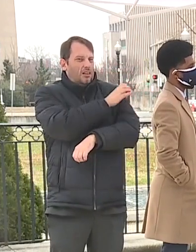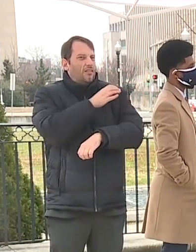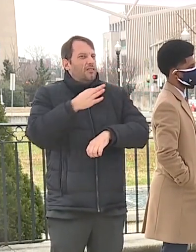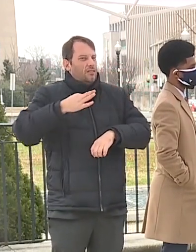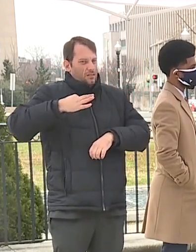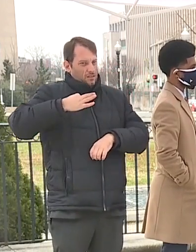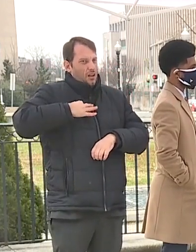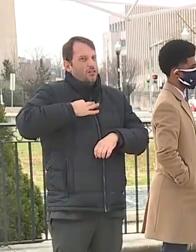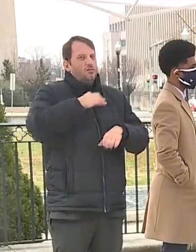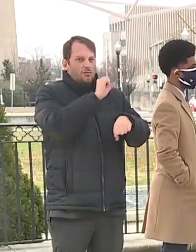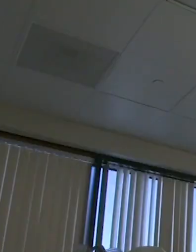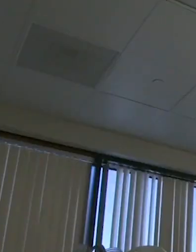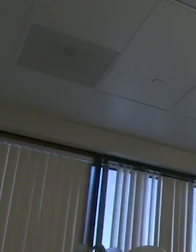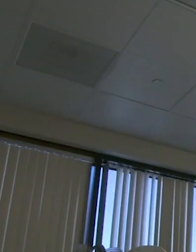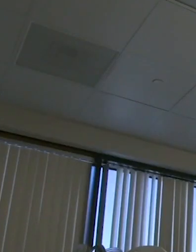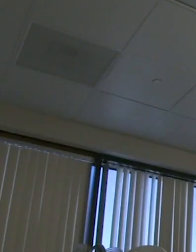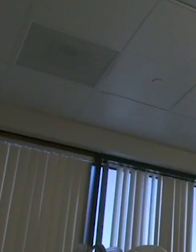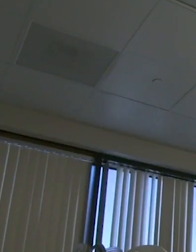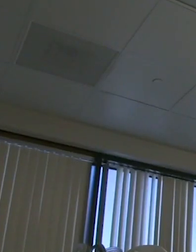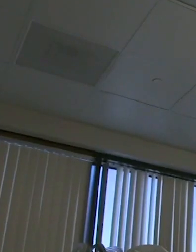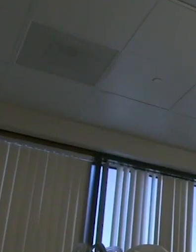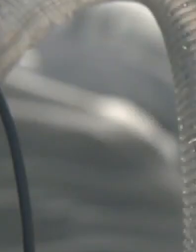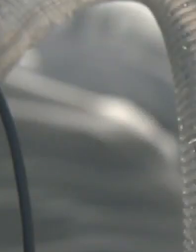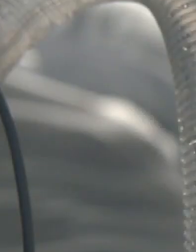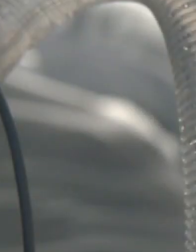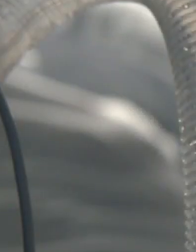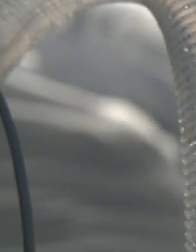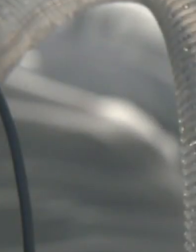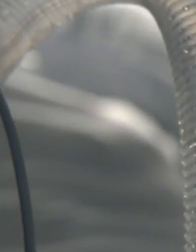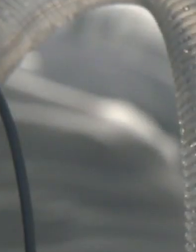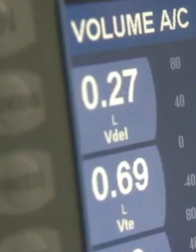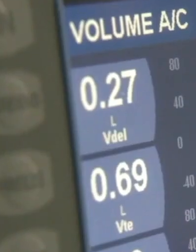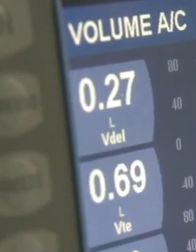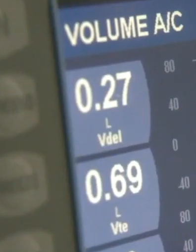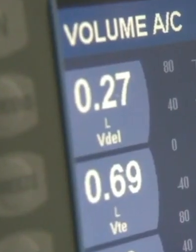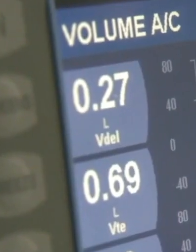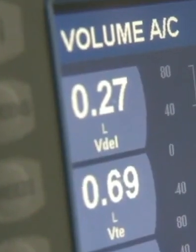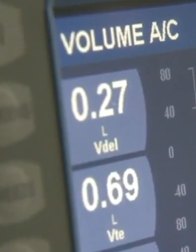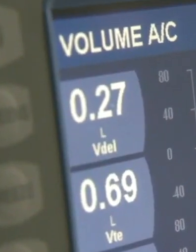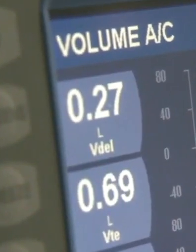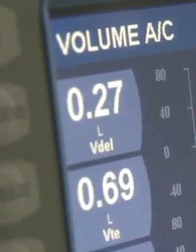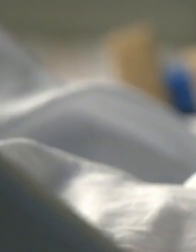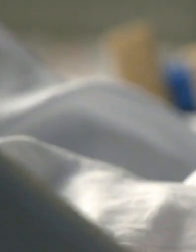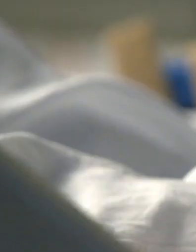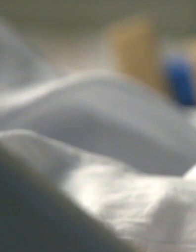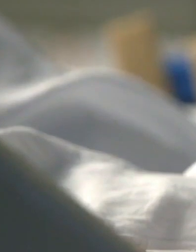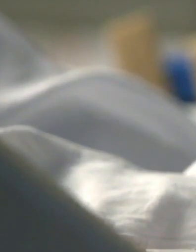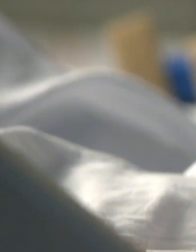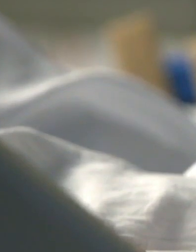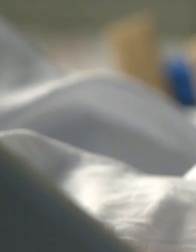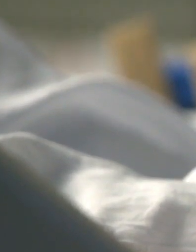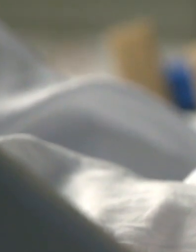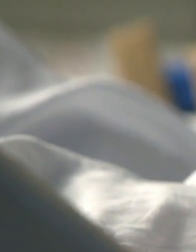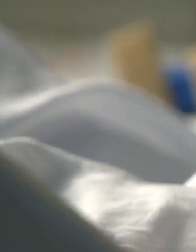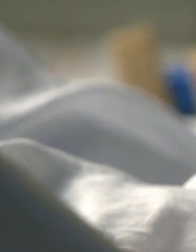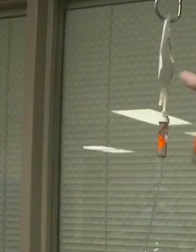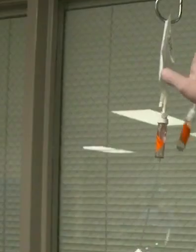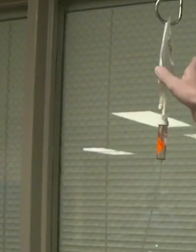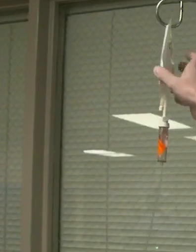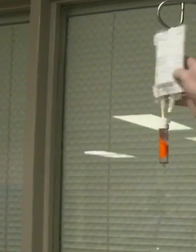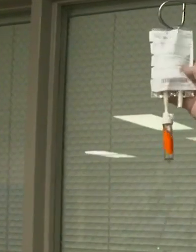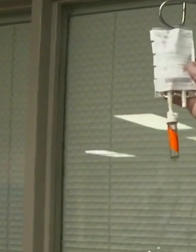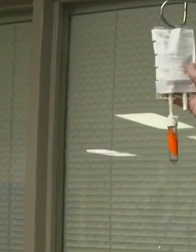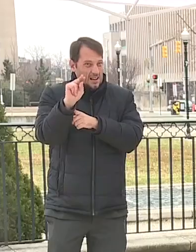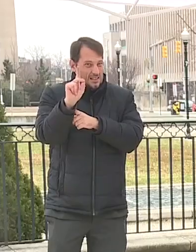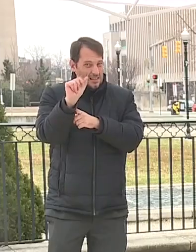staff as well within the health department. The rollout comes as Baltimore City is seeing COVID cases trending down, a 19% decrease from